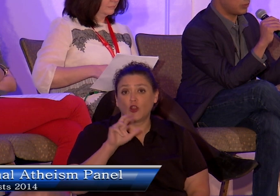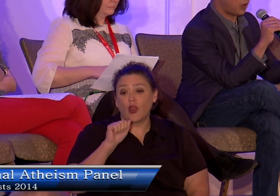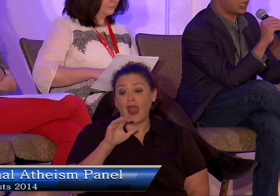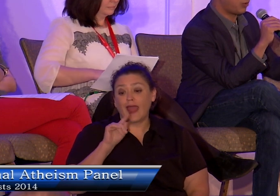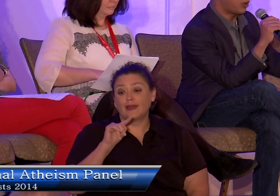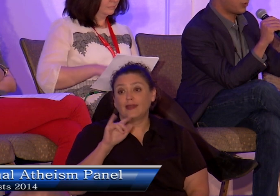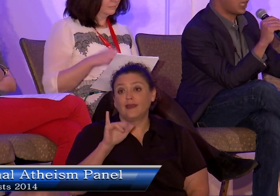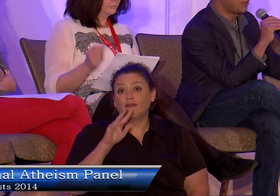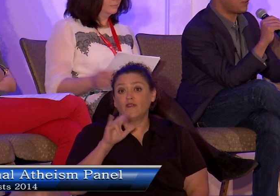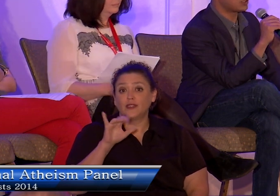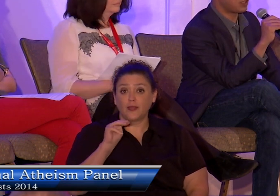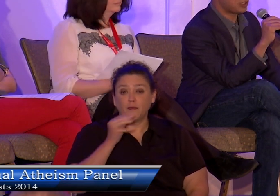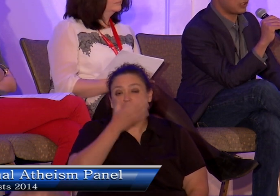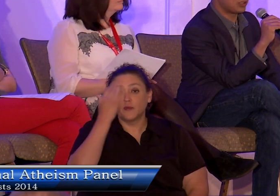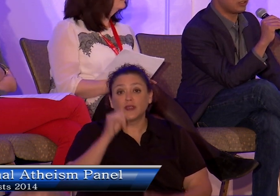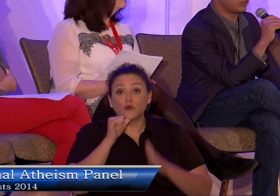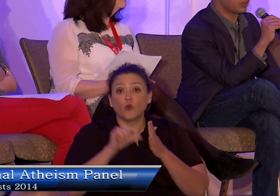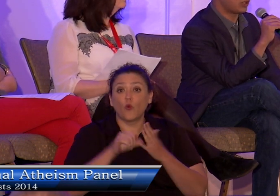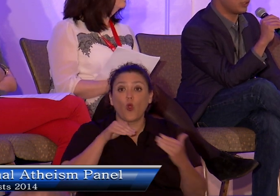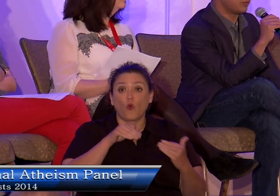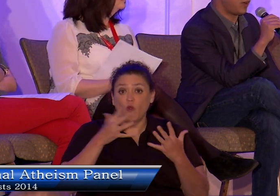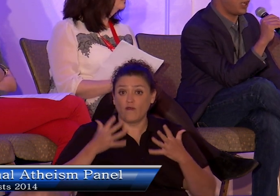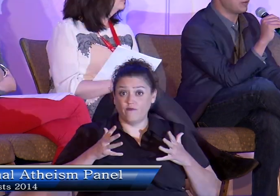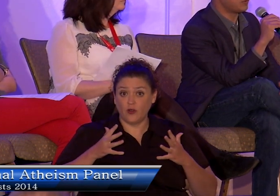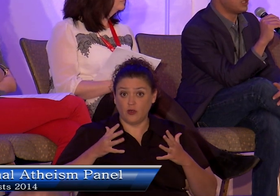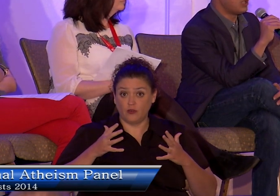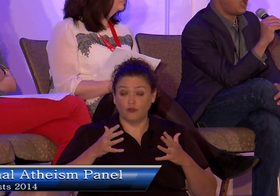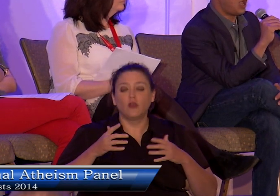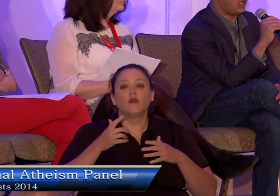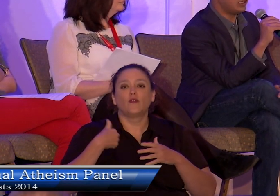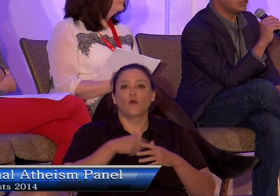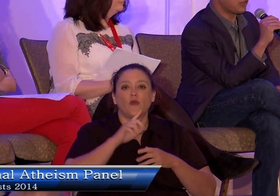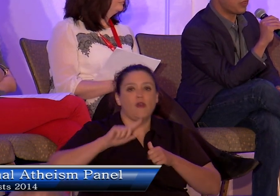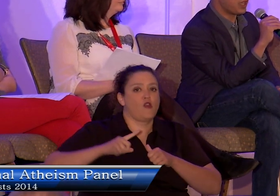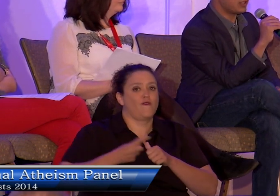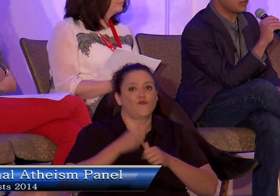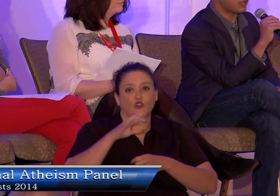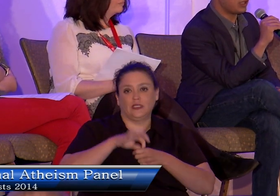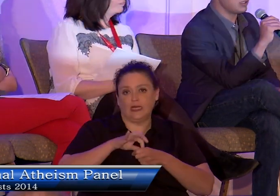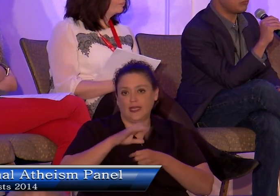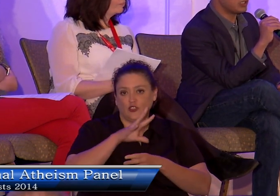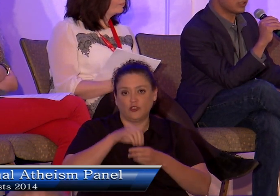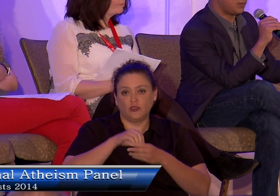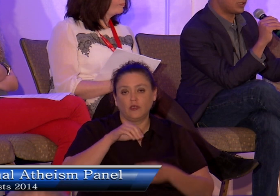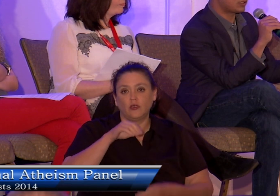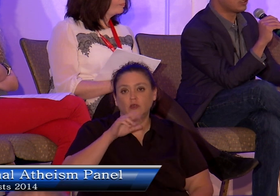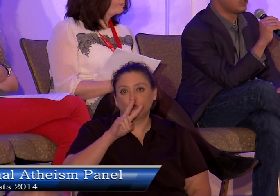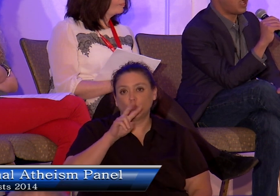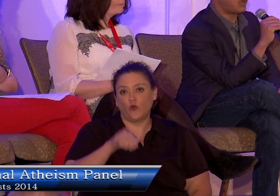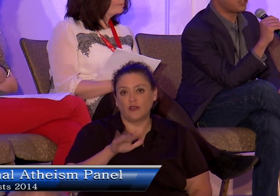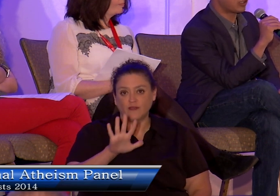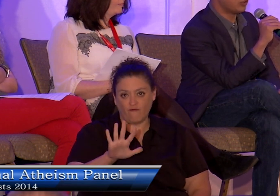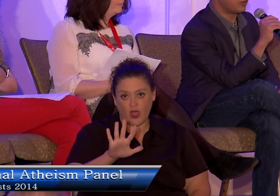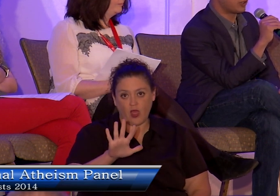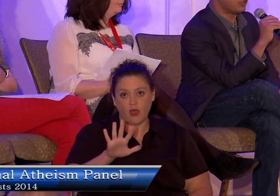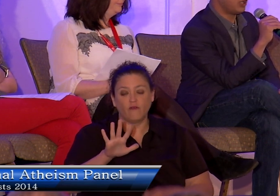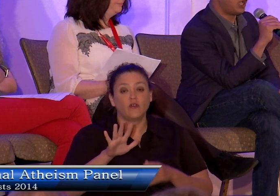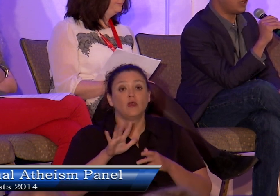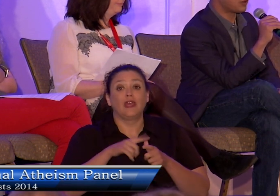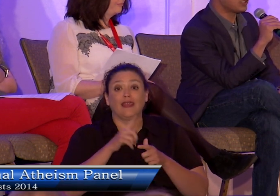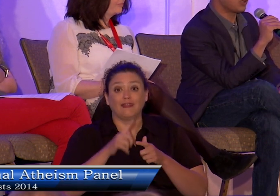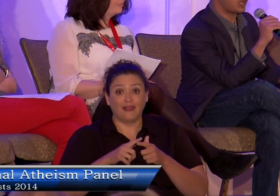the Iraq war, we had the first elections in 2005, and then the Islamists have taken